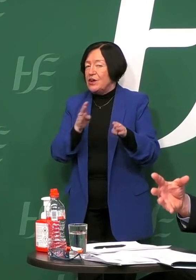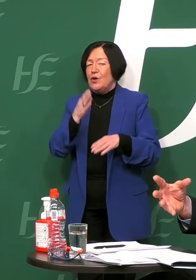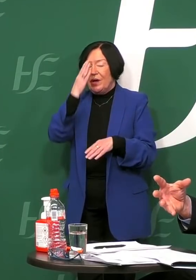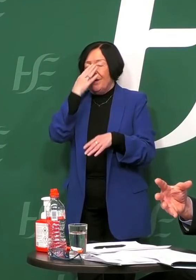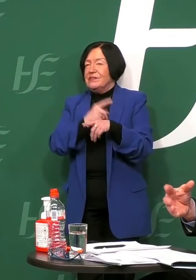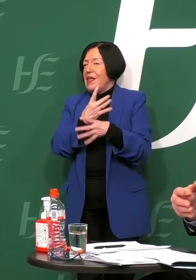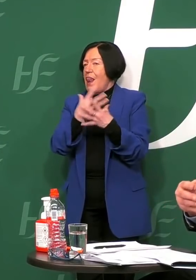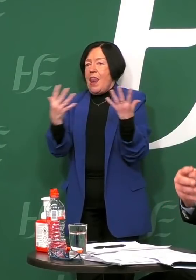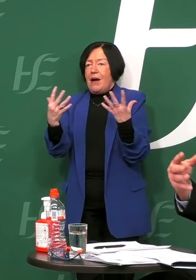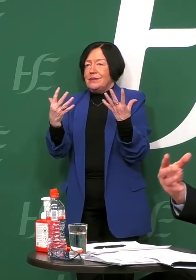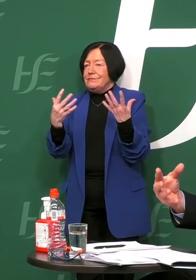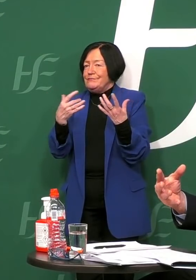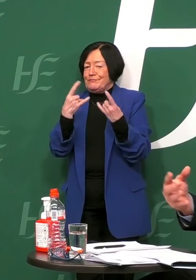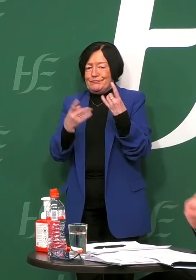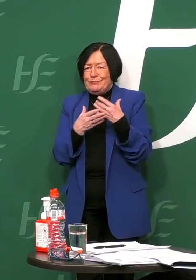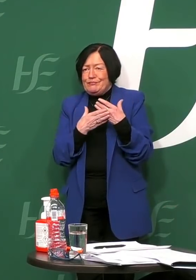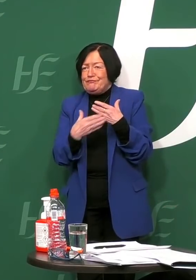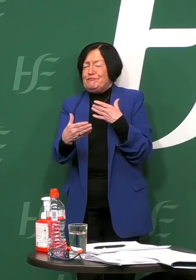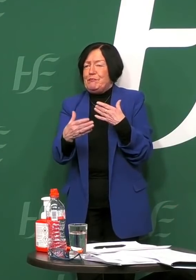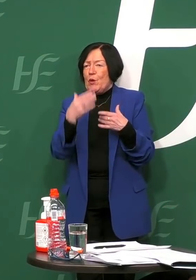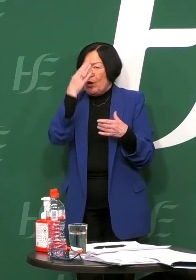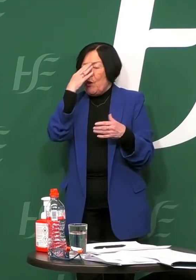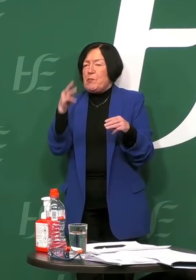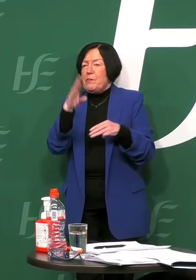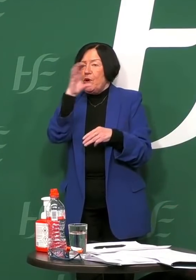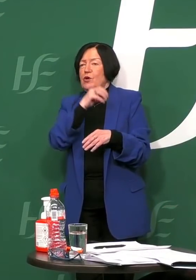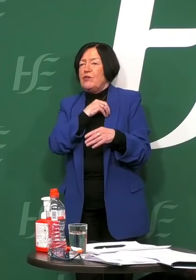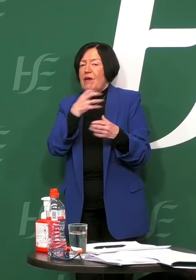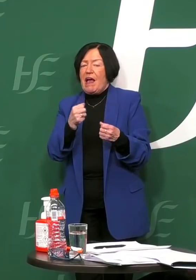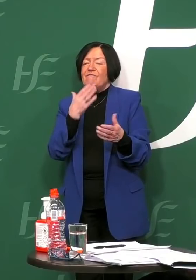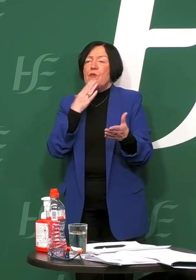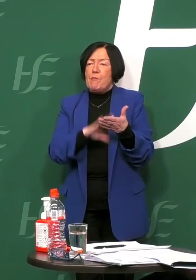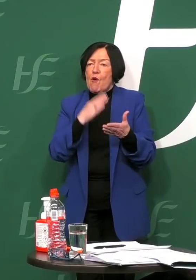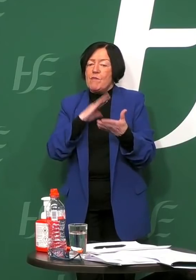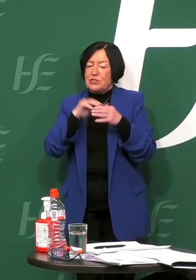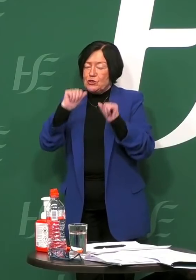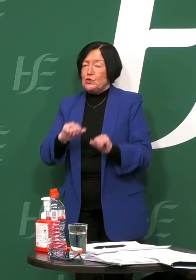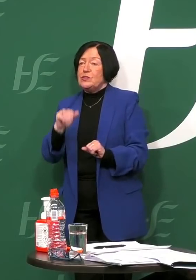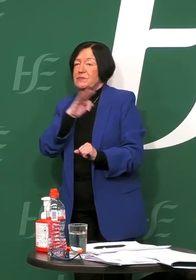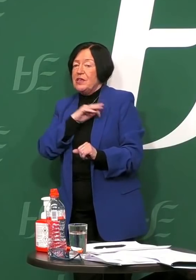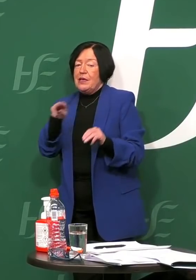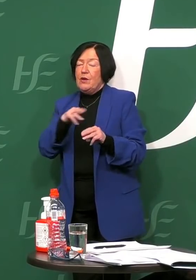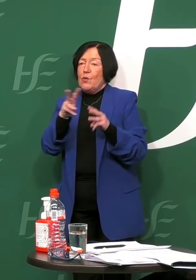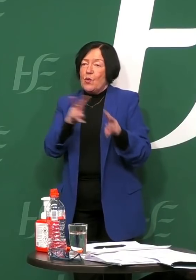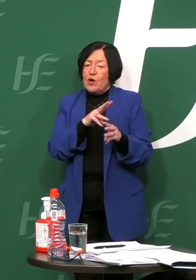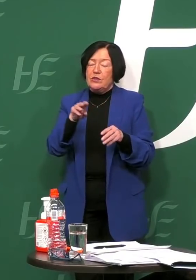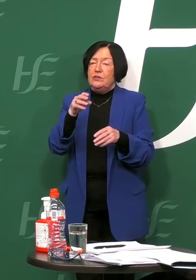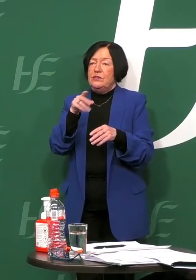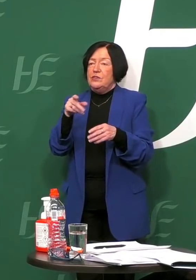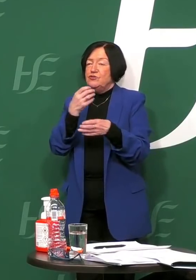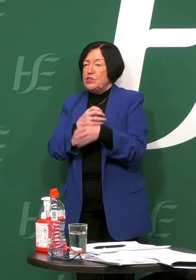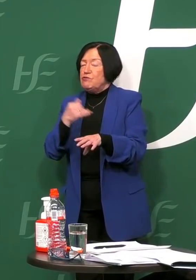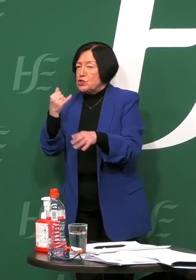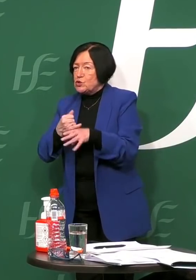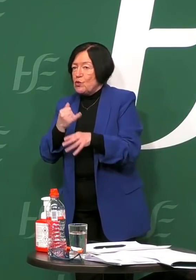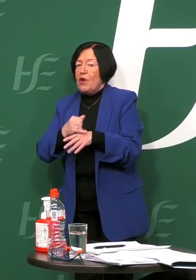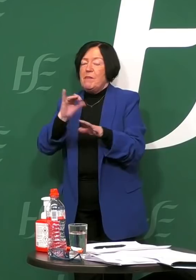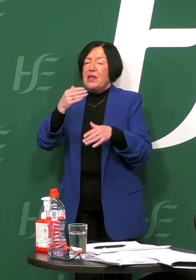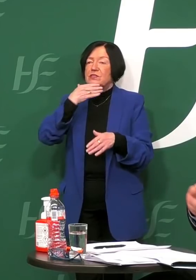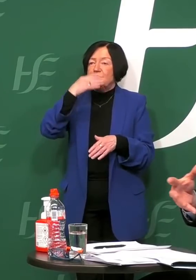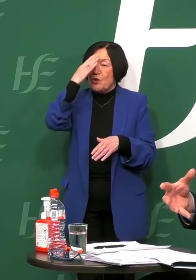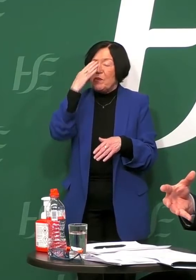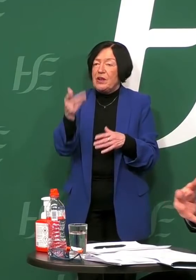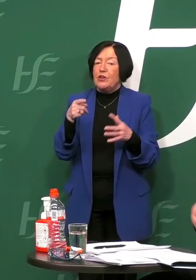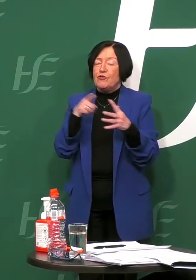there's a lot more going on. We know that people are looking to get appointments that suit themselves. People are working, children in school and so on. And maybe in the summertime